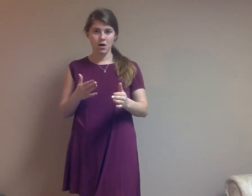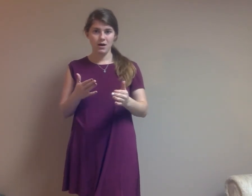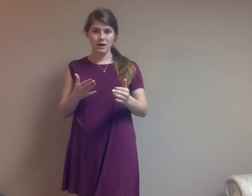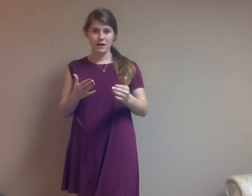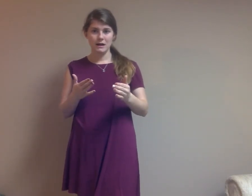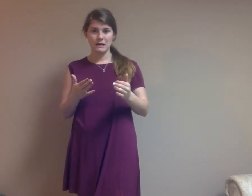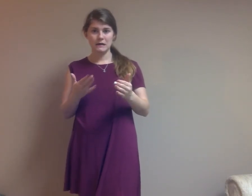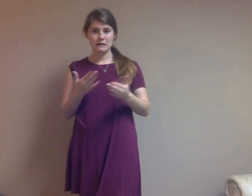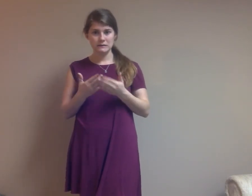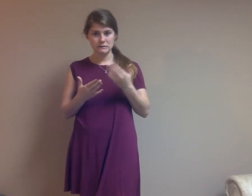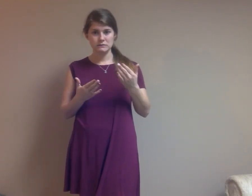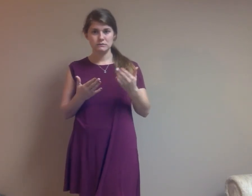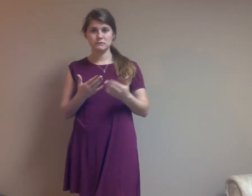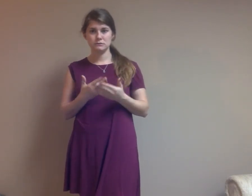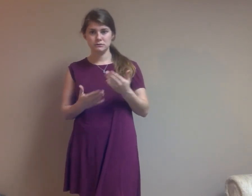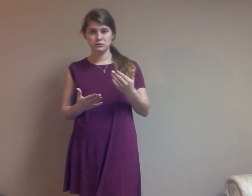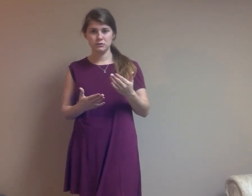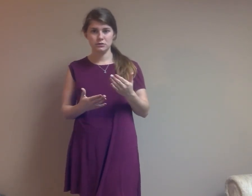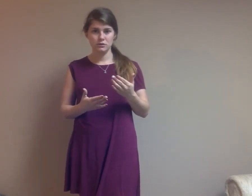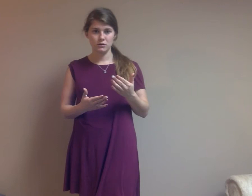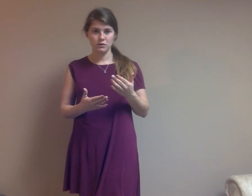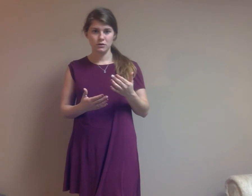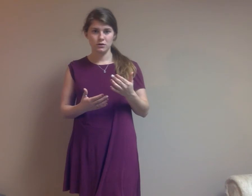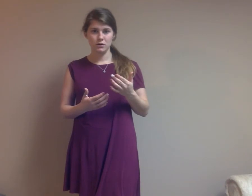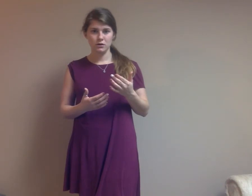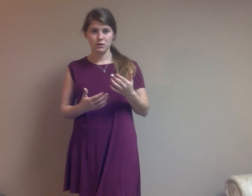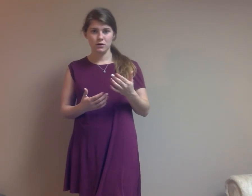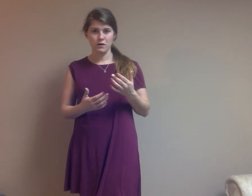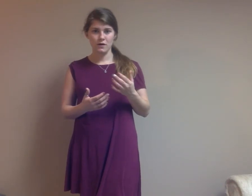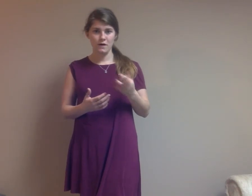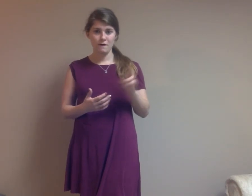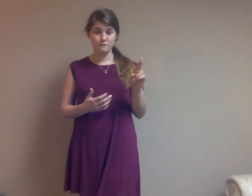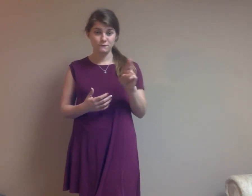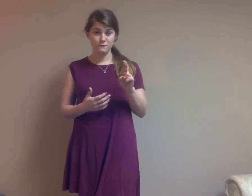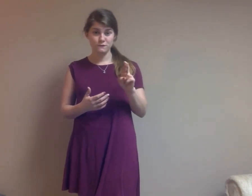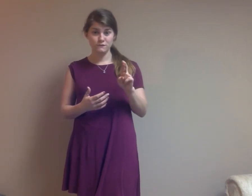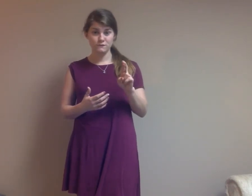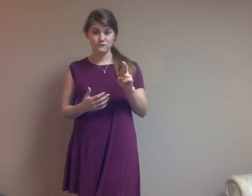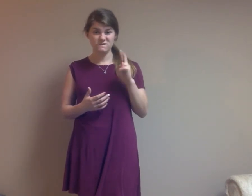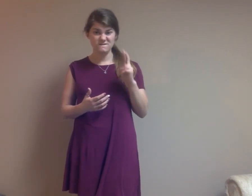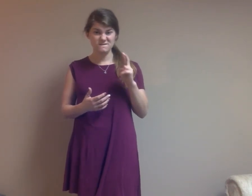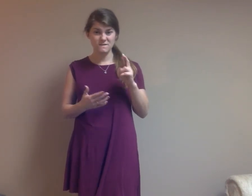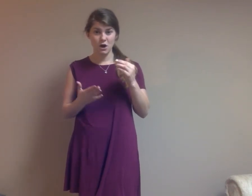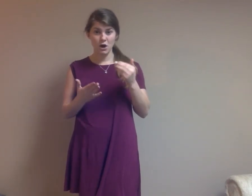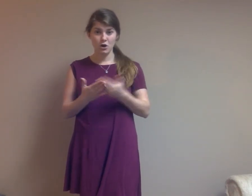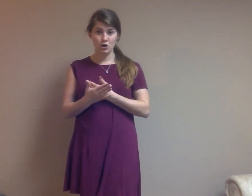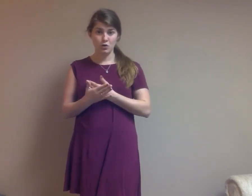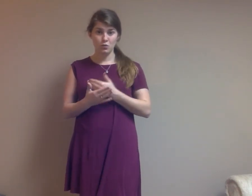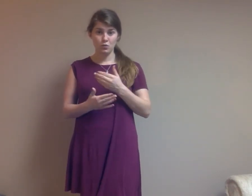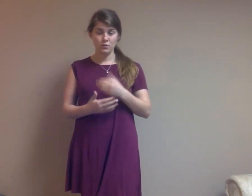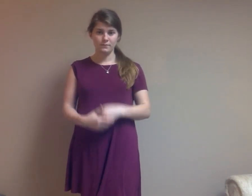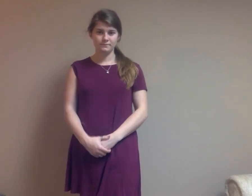How are you two? Fine. Two is a sign. Oh, yeah, I love to talk. Well, I do want you to talk.